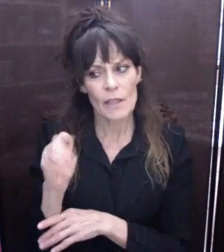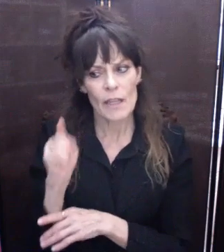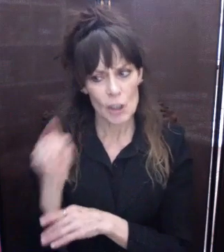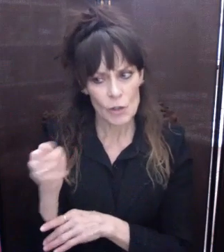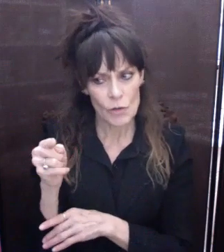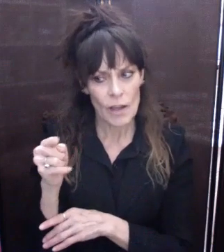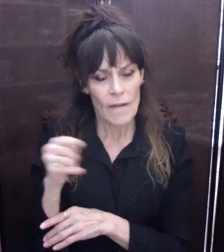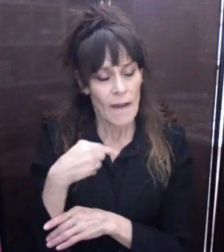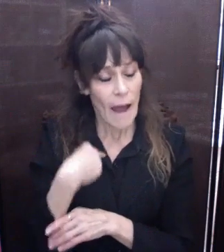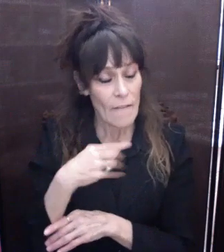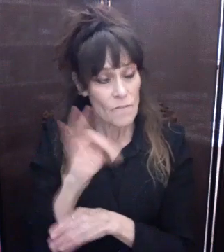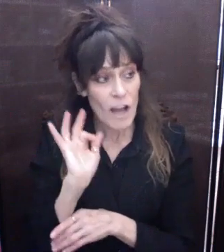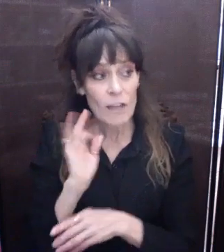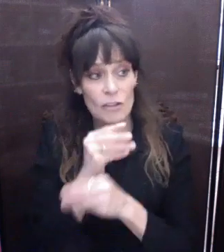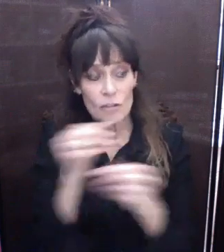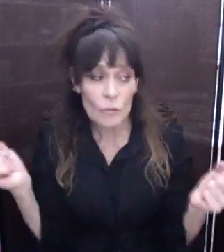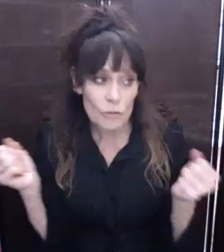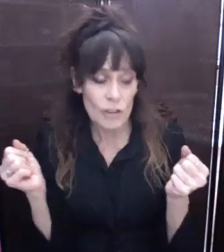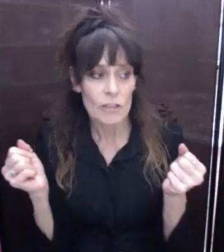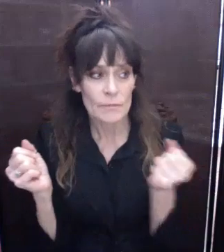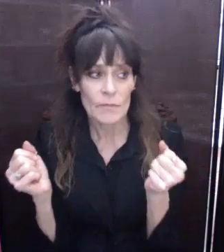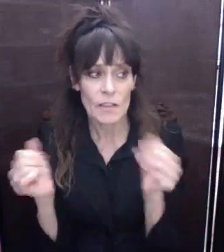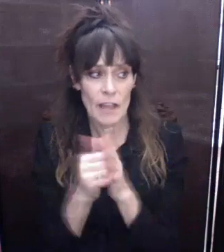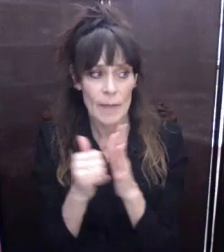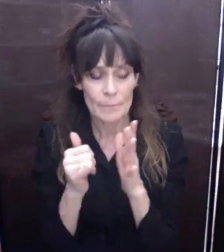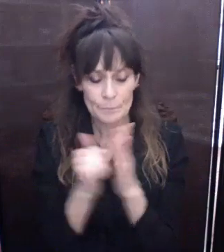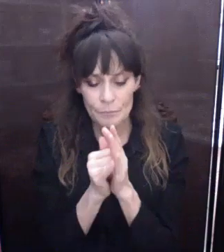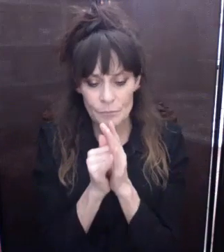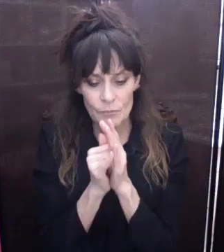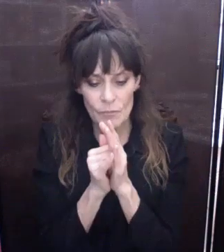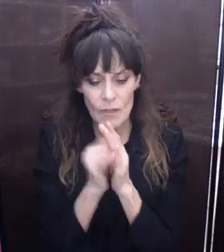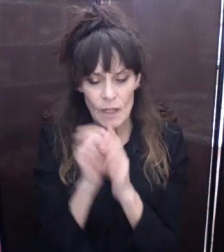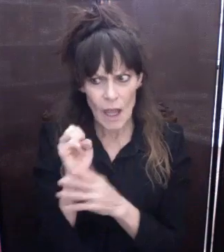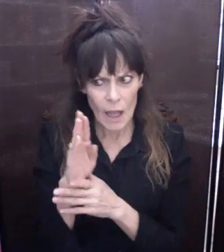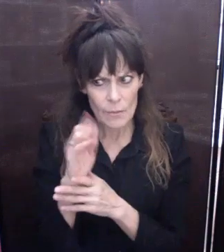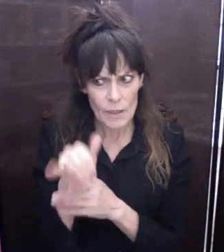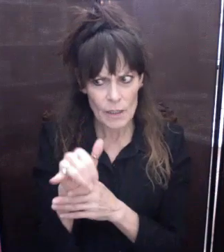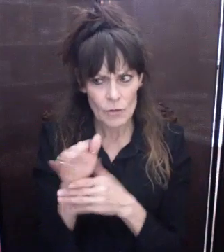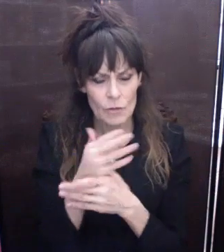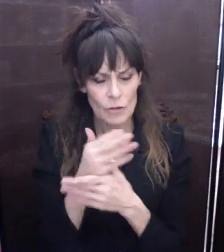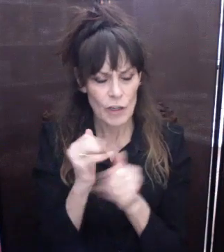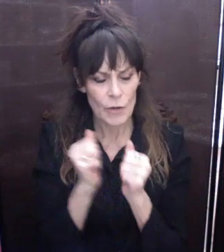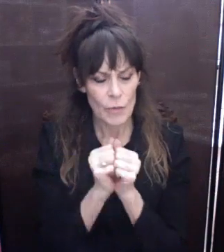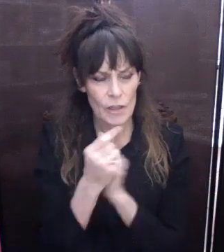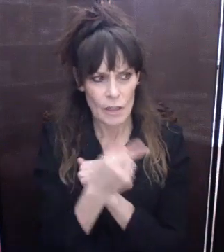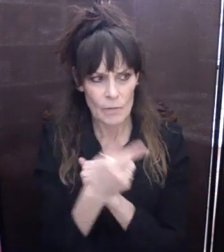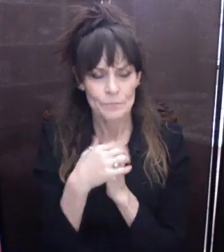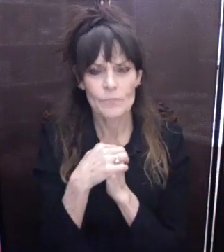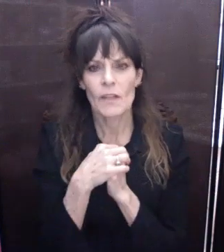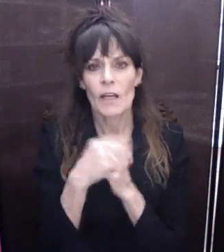is a solution to this deal, at least to the extent that Ebby was able to share it with him. And on December 11th, a